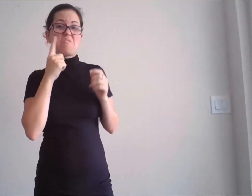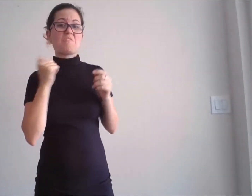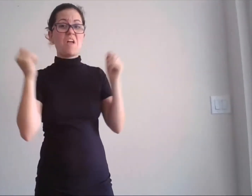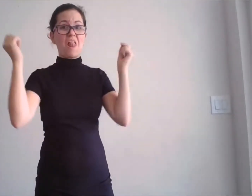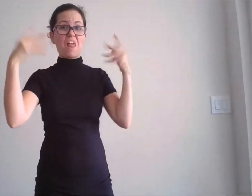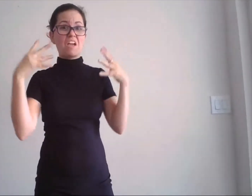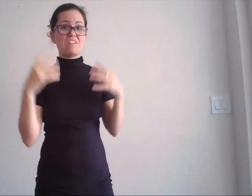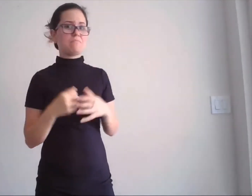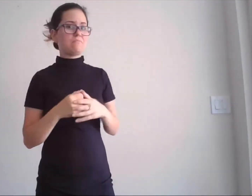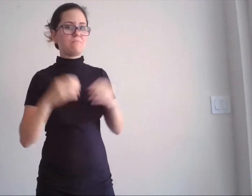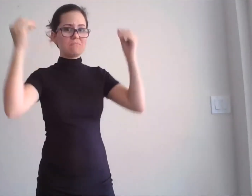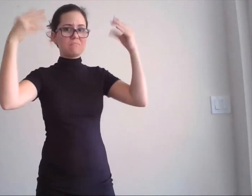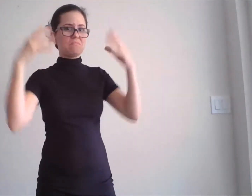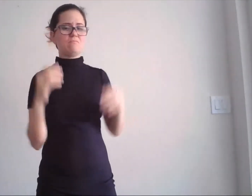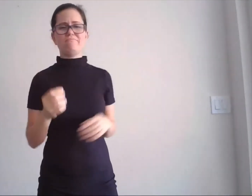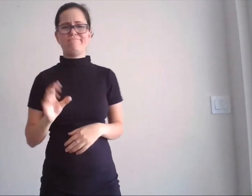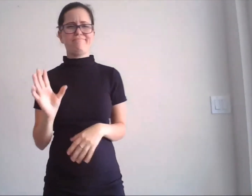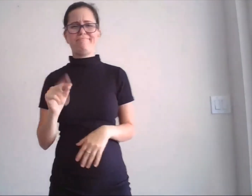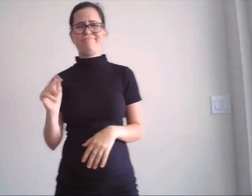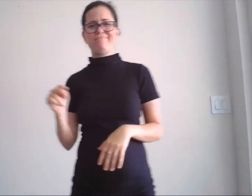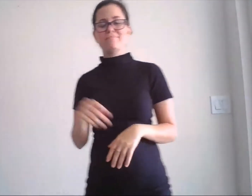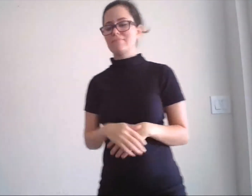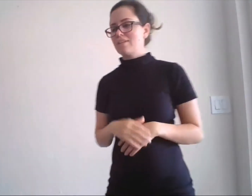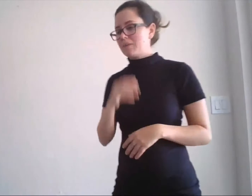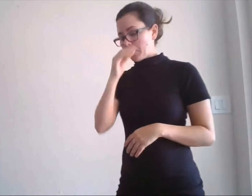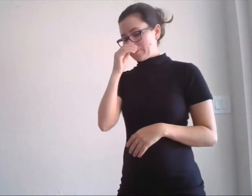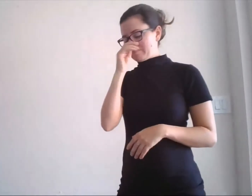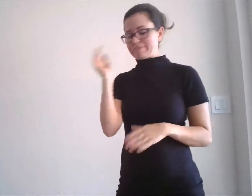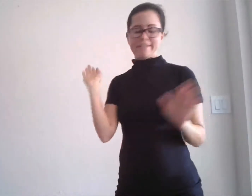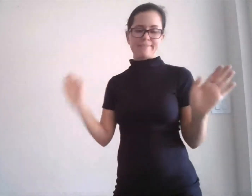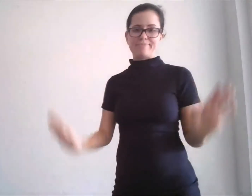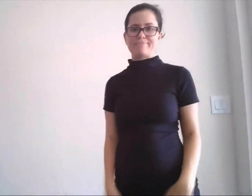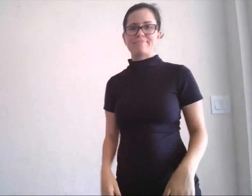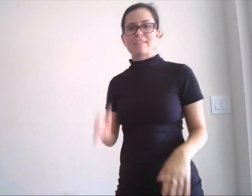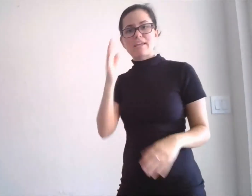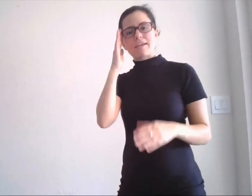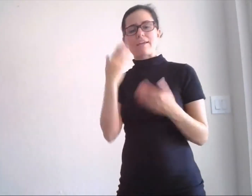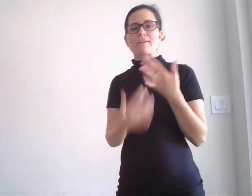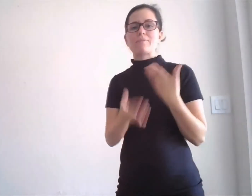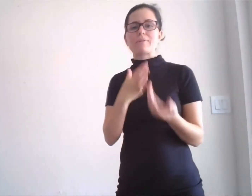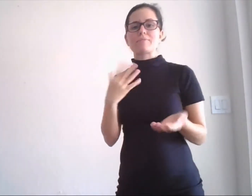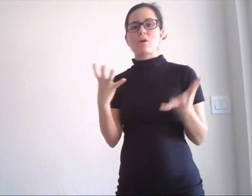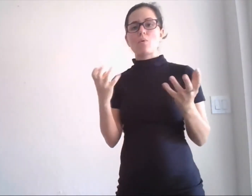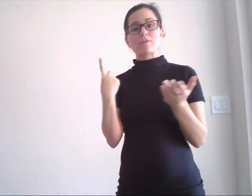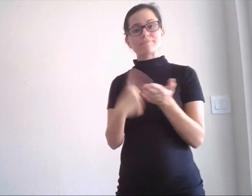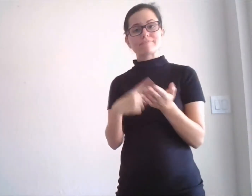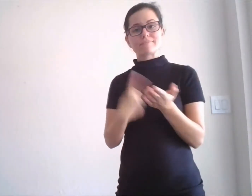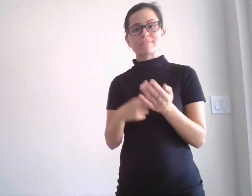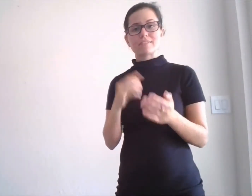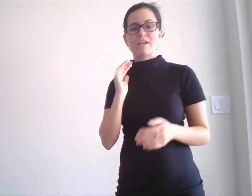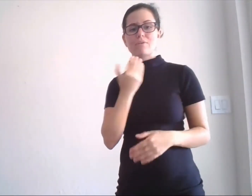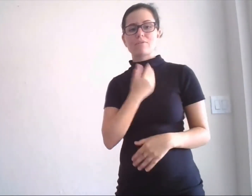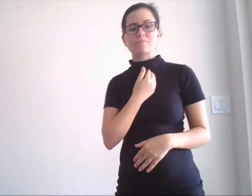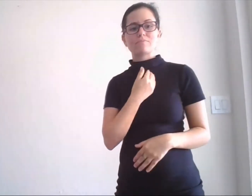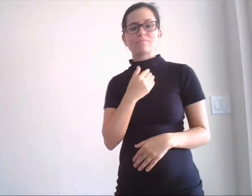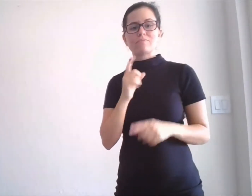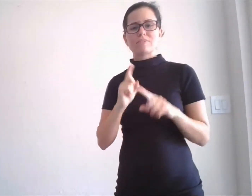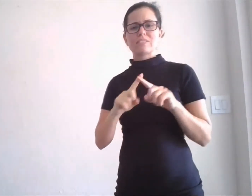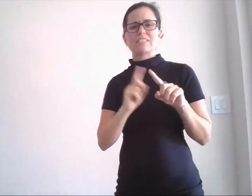we're wearing. We sell stuff. You can wear it, and it'll make you feel connected to